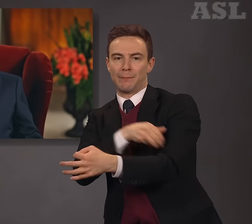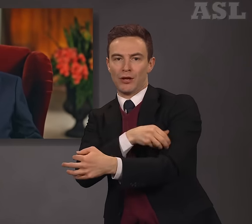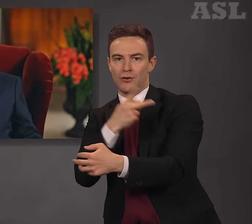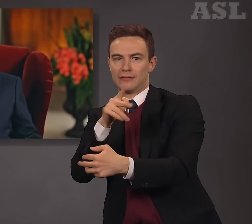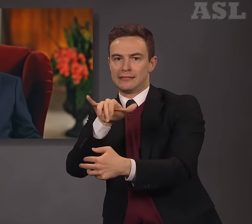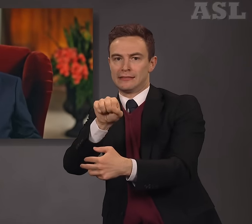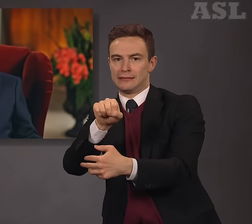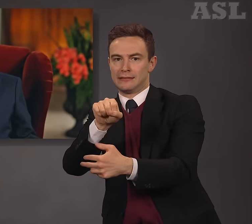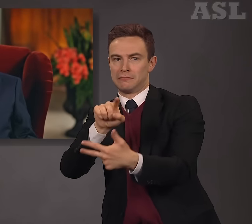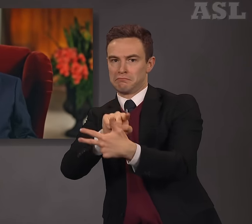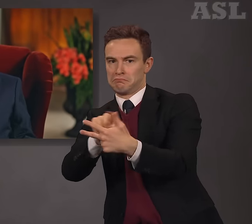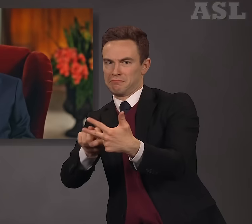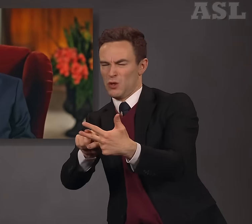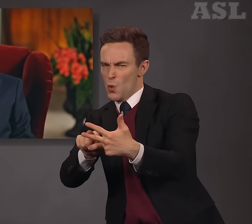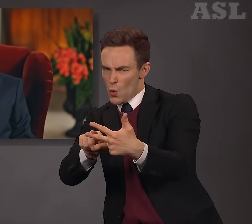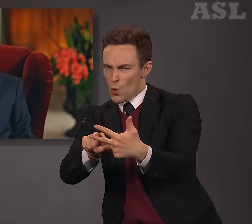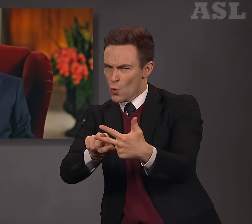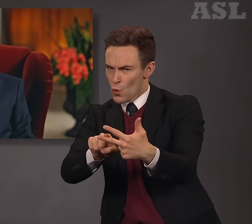was essential.